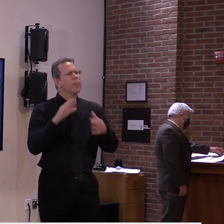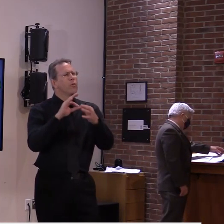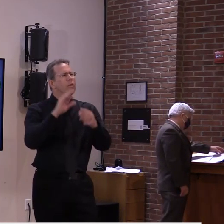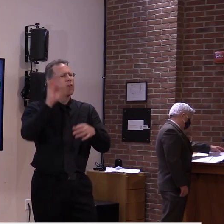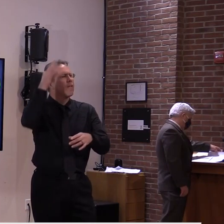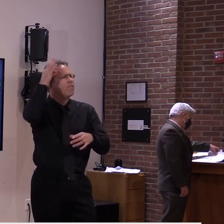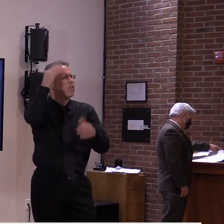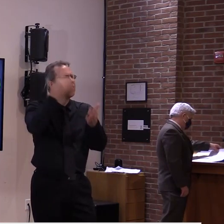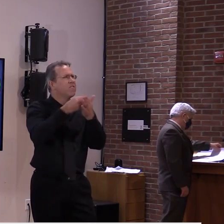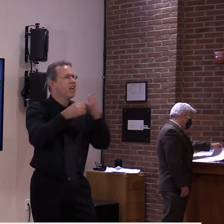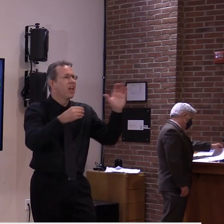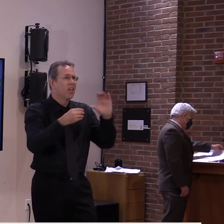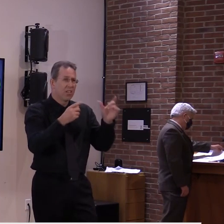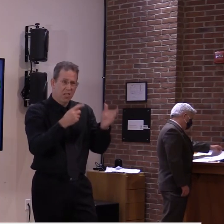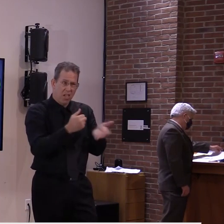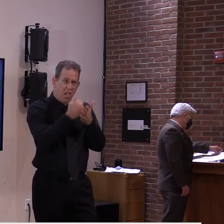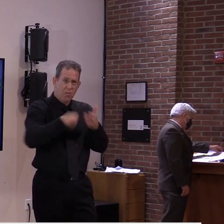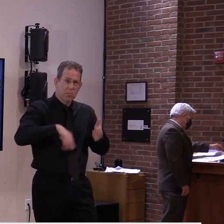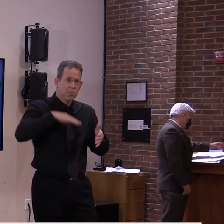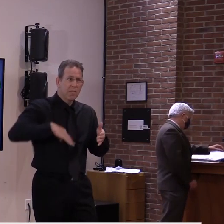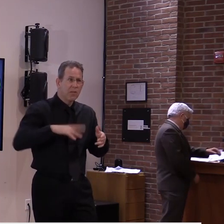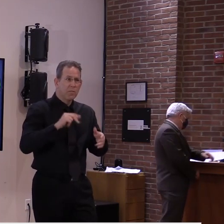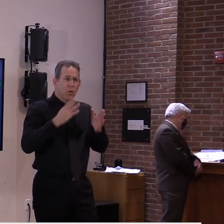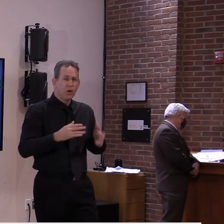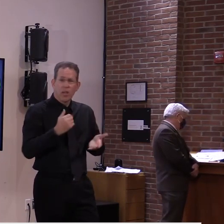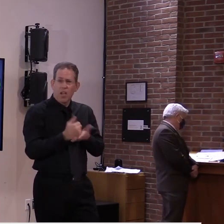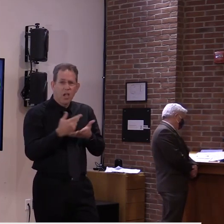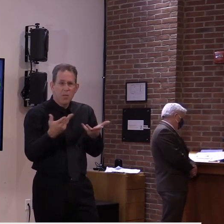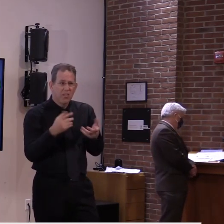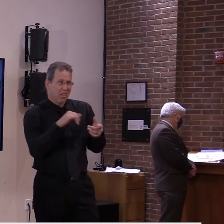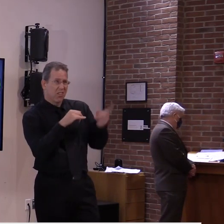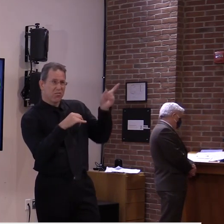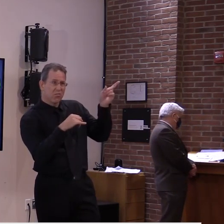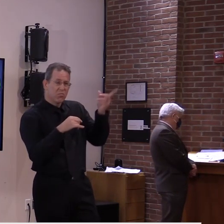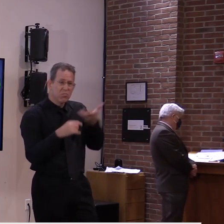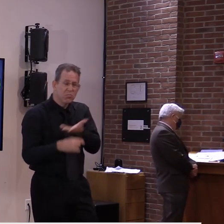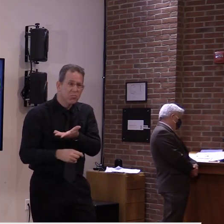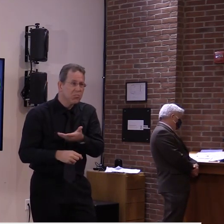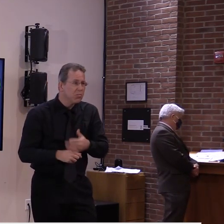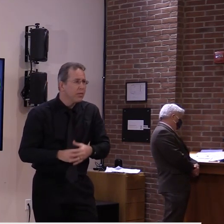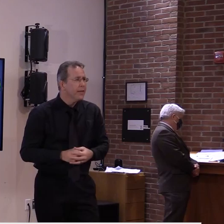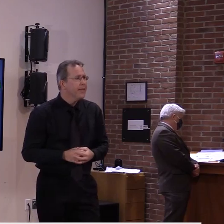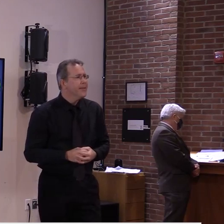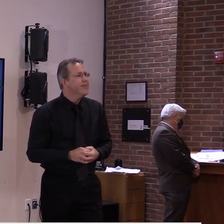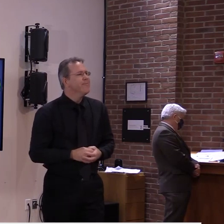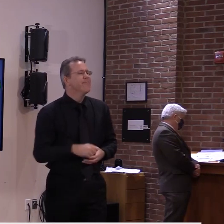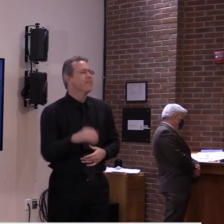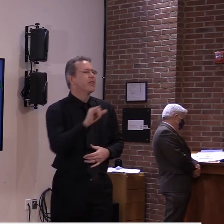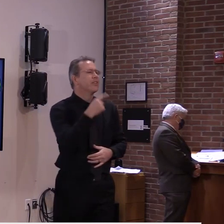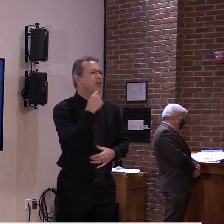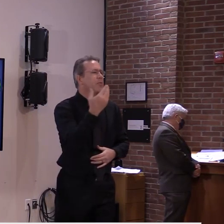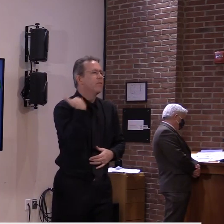how this money would benefit Vermonters specifically. Yeah, as I've said numerous times over the last few